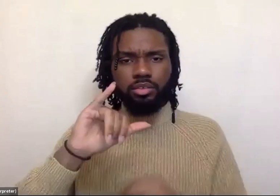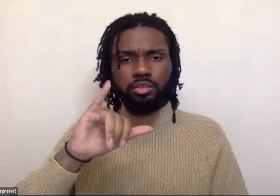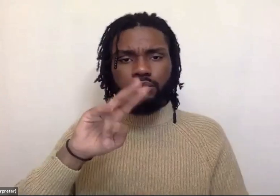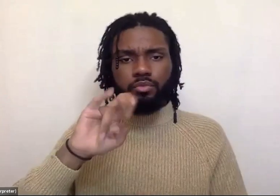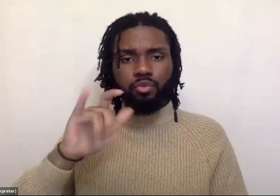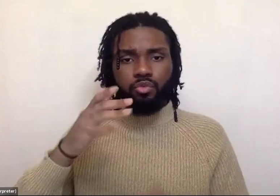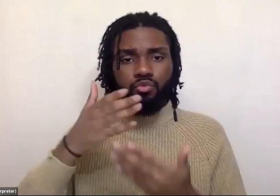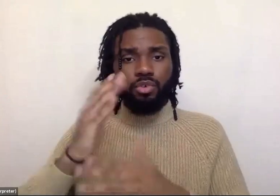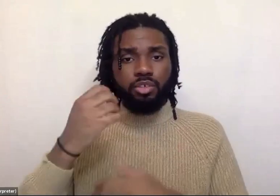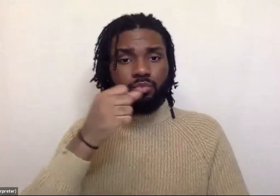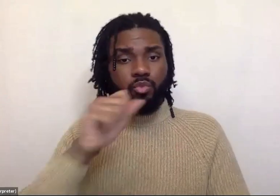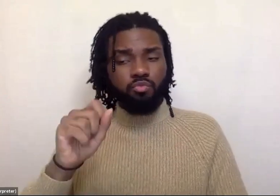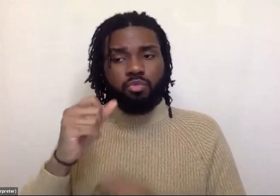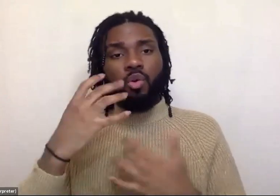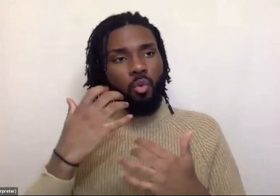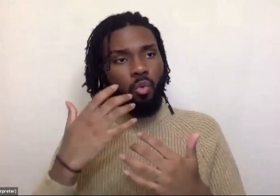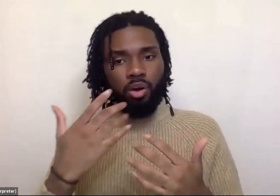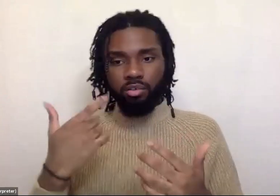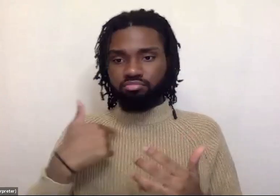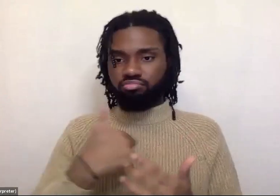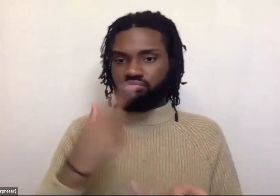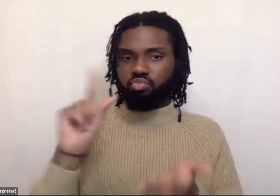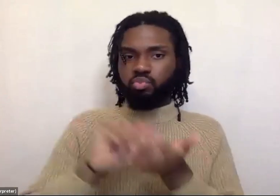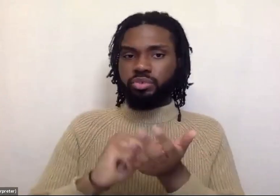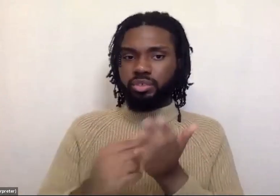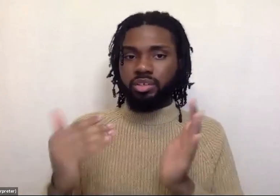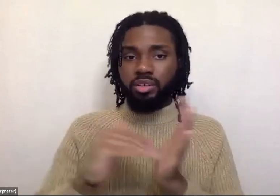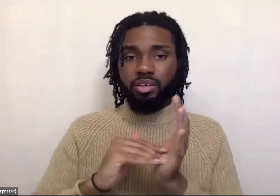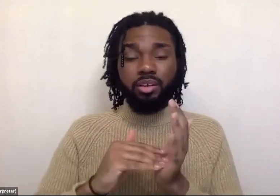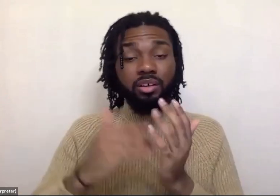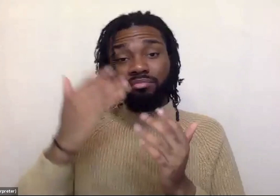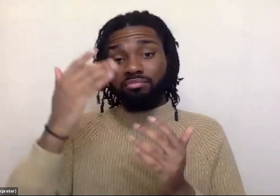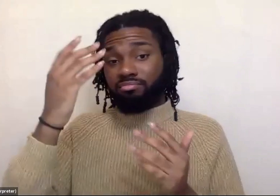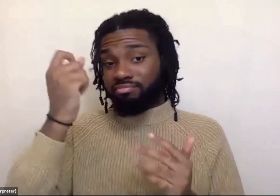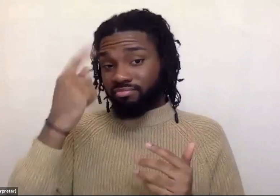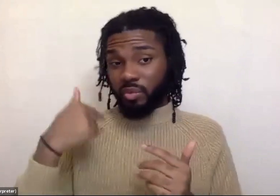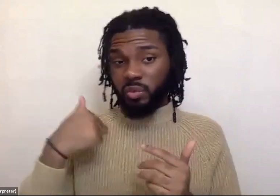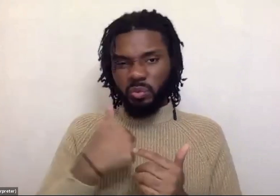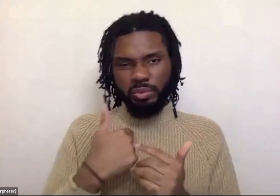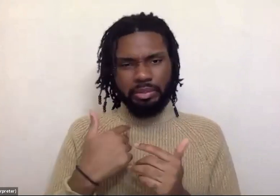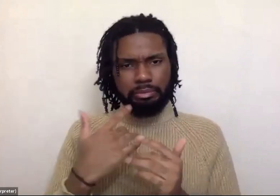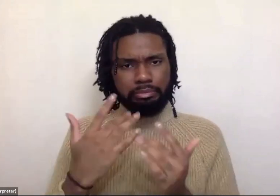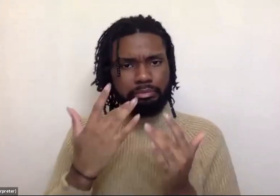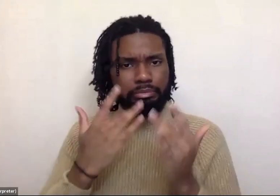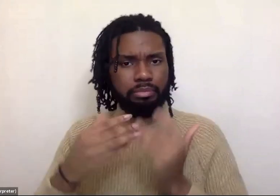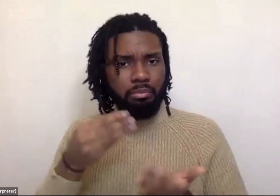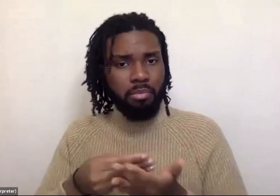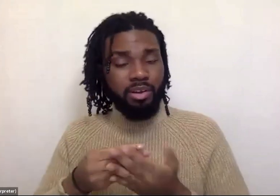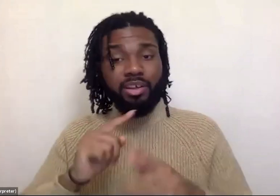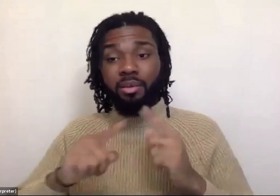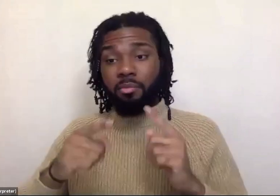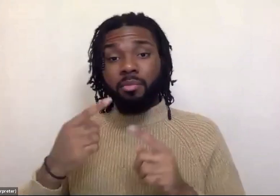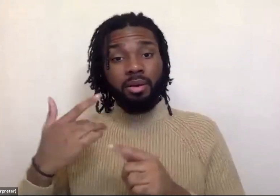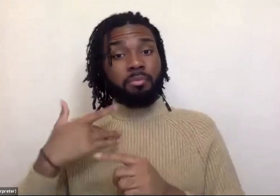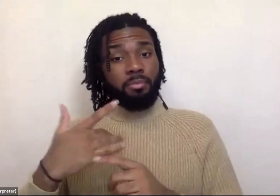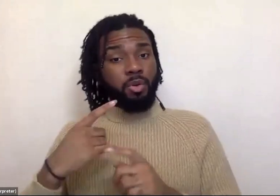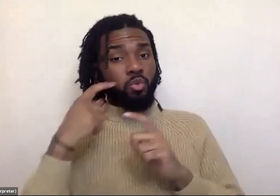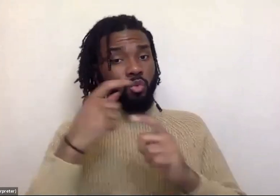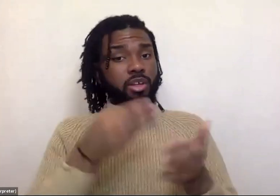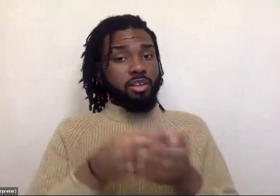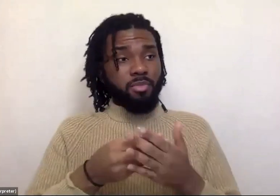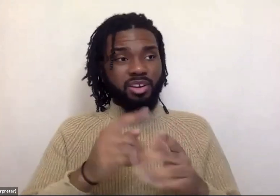to get that reprinted. Because even as little money as we SNCC people have, this is one of those groups that we donate to, because it is